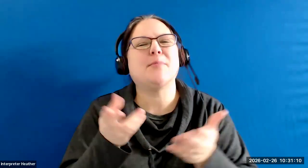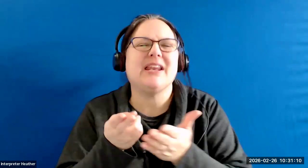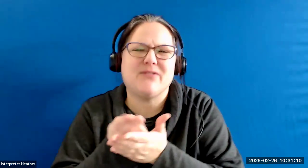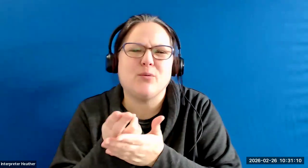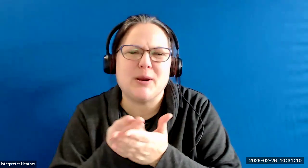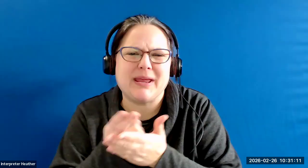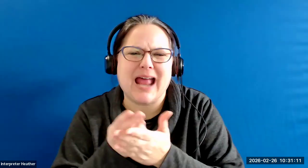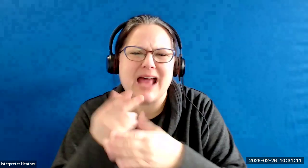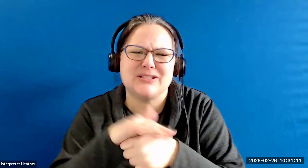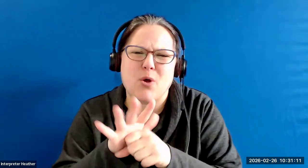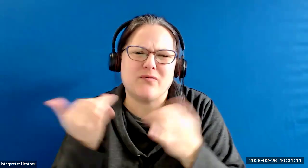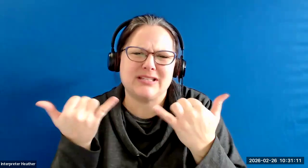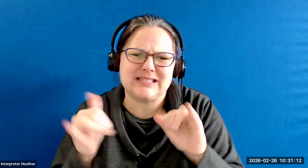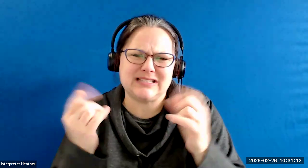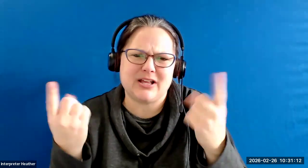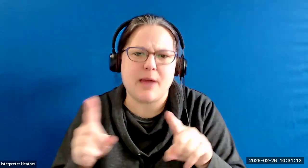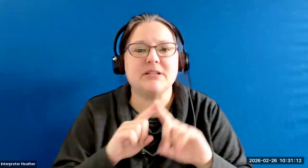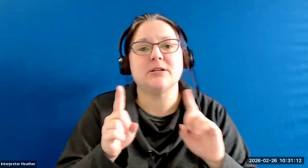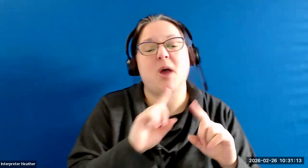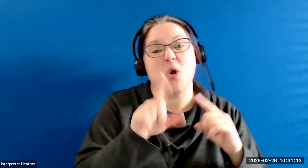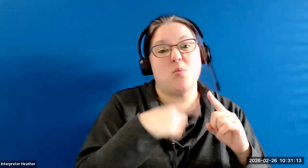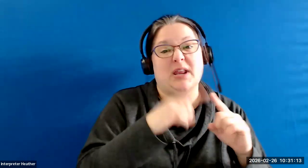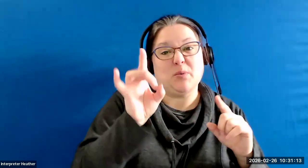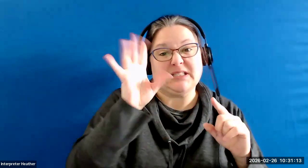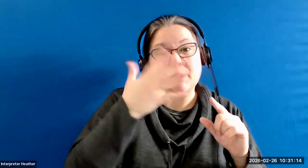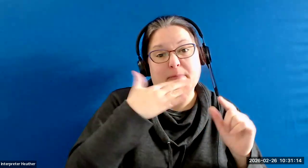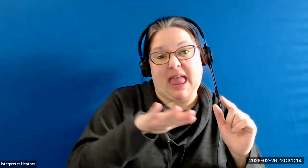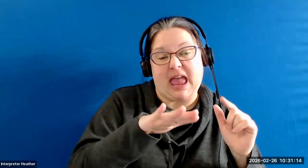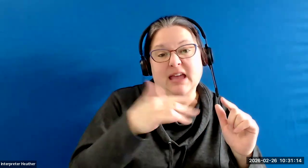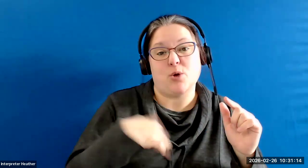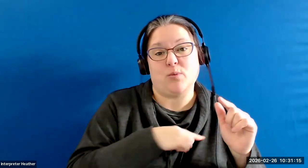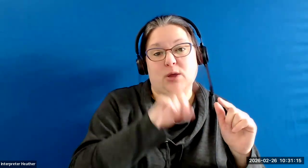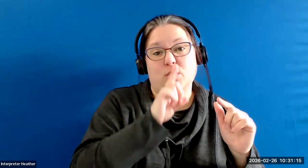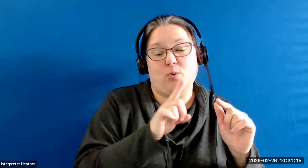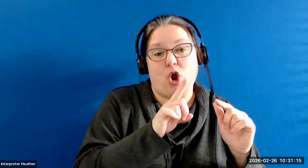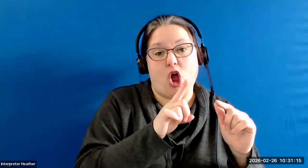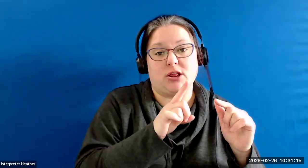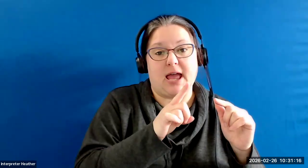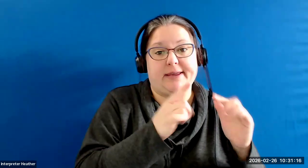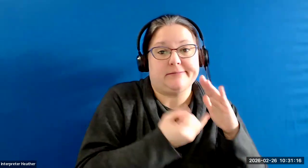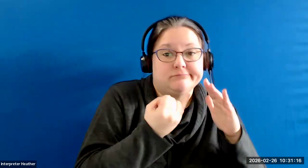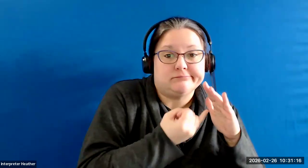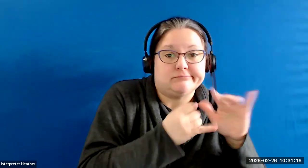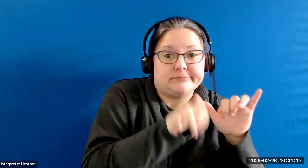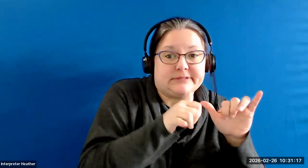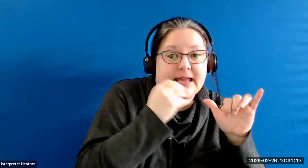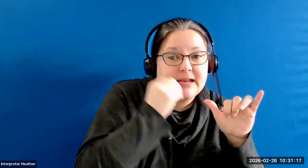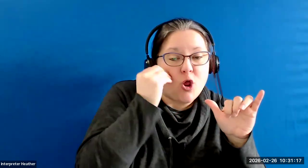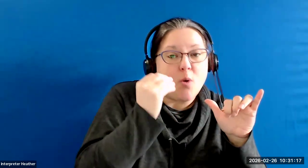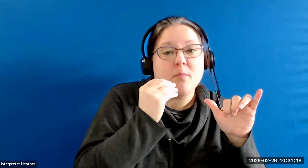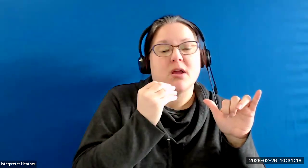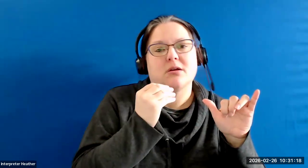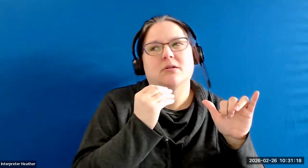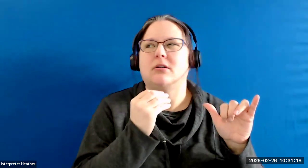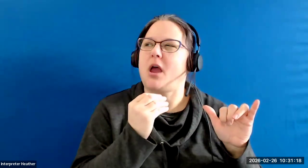I'm being frank, but the height of it when we were all sheltering in place, lasted about,